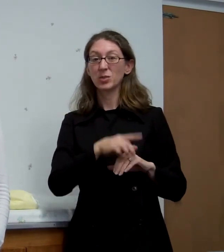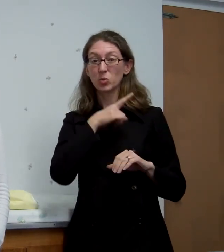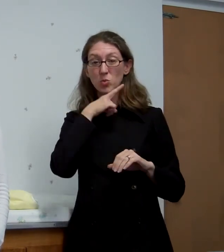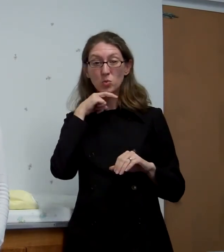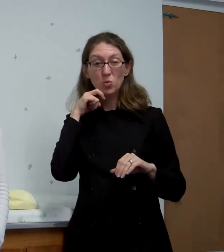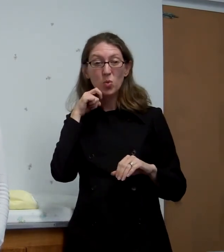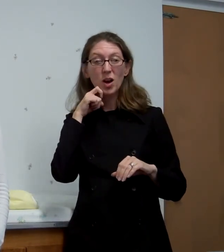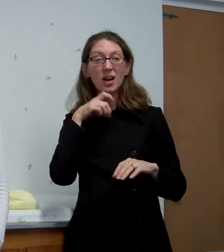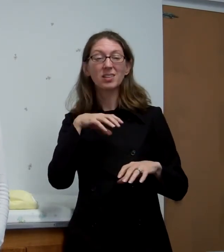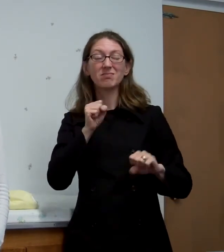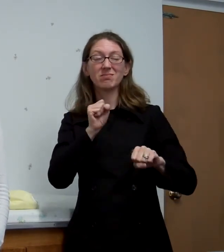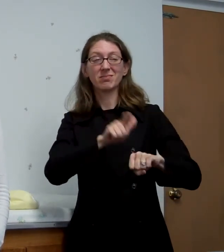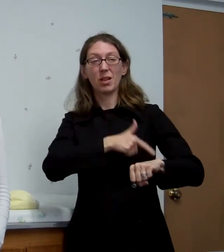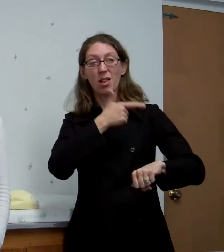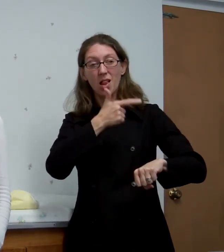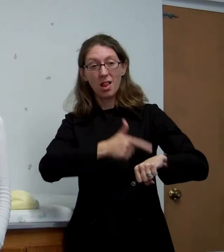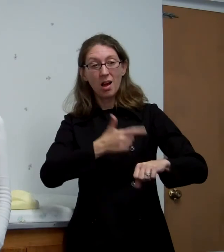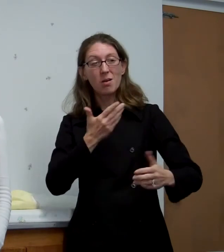dry,